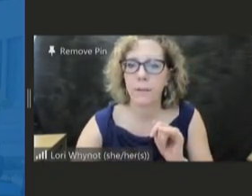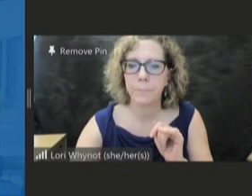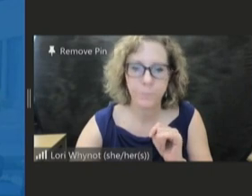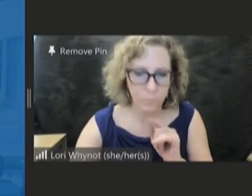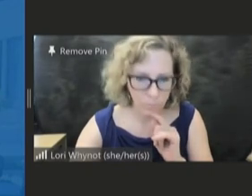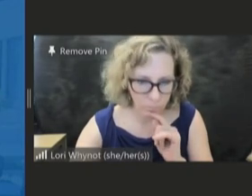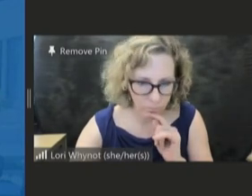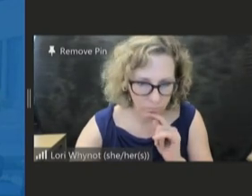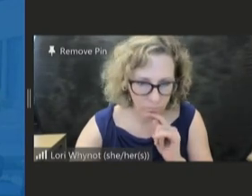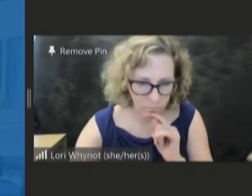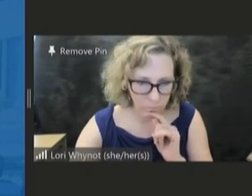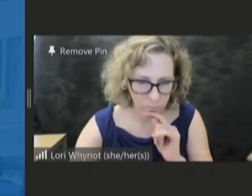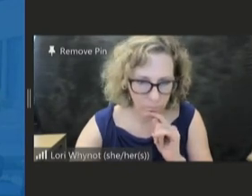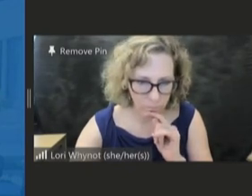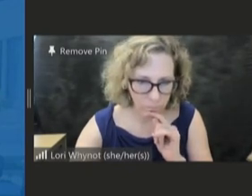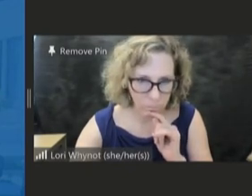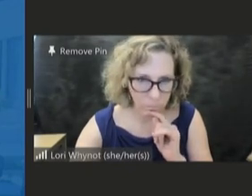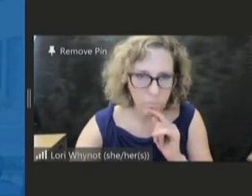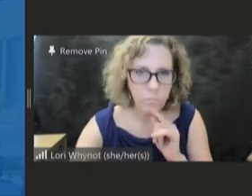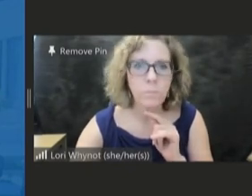she spot it.